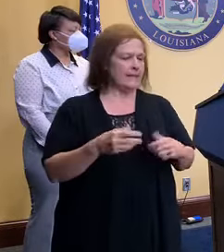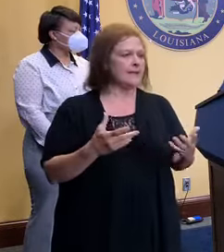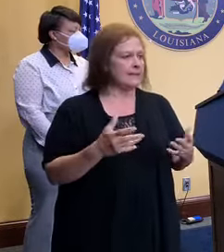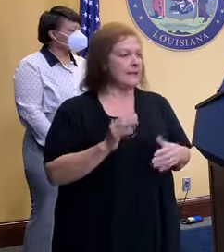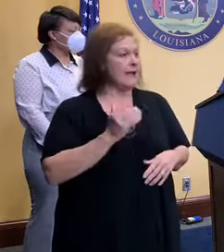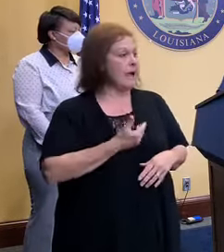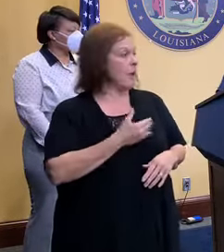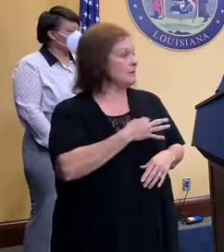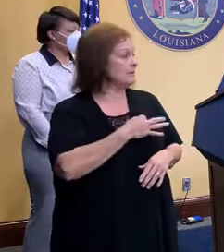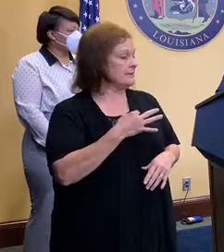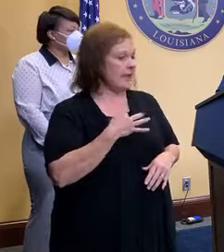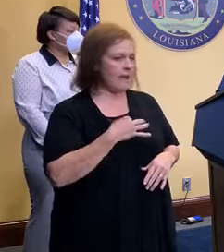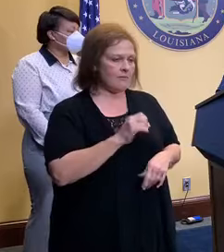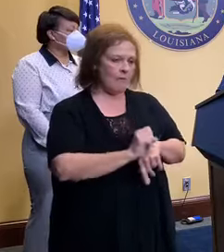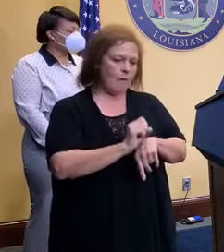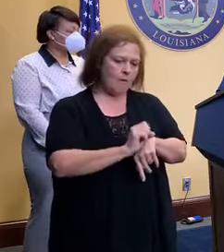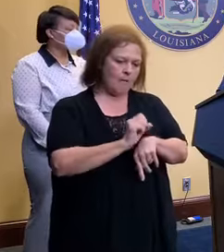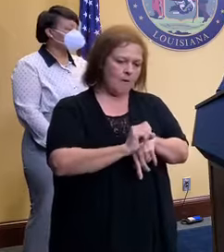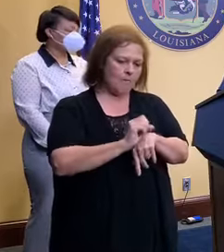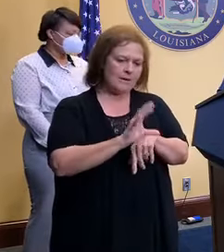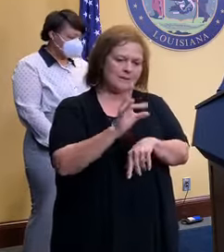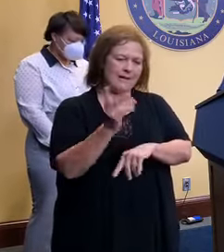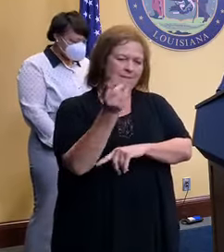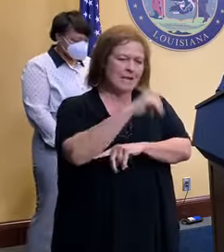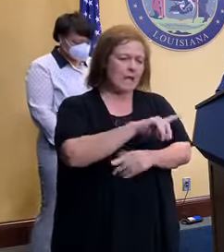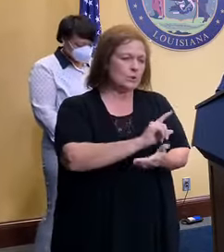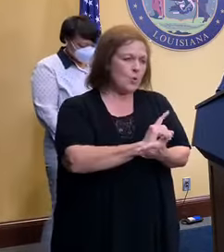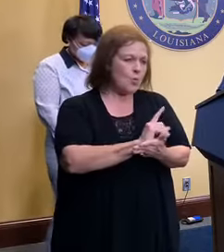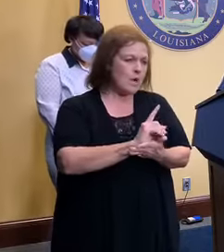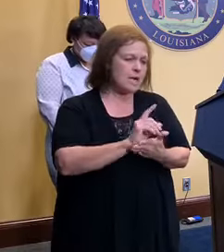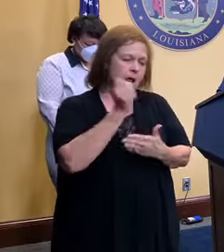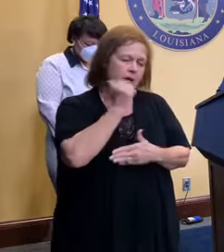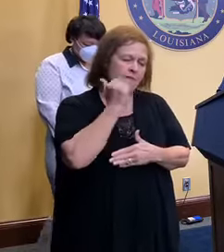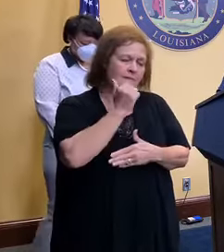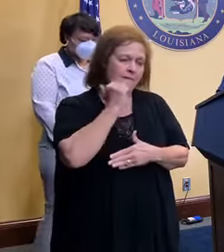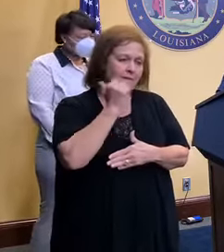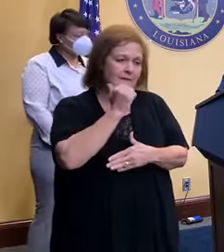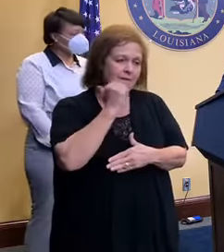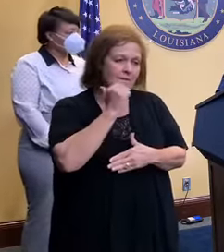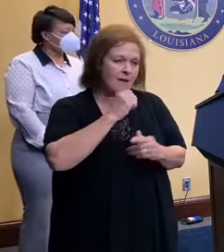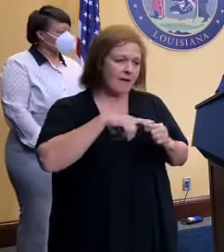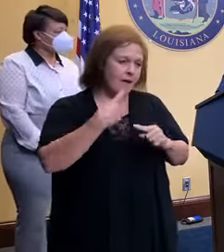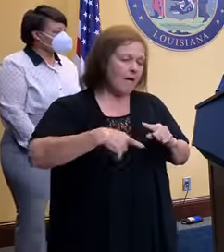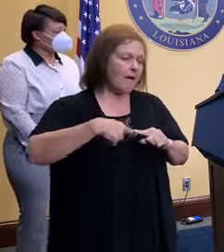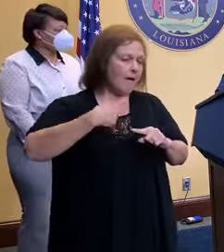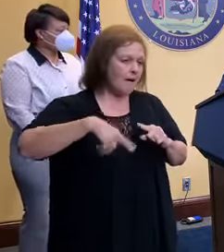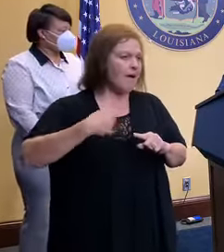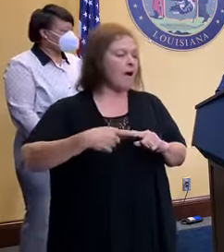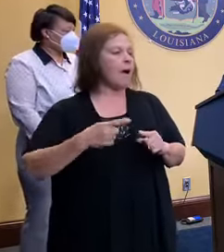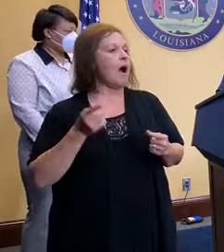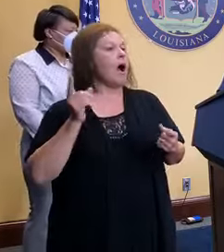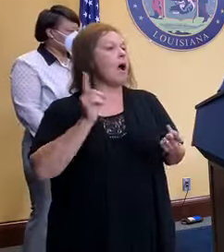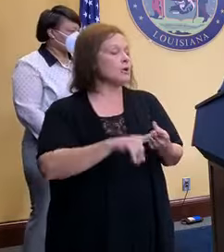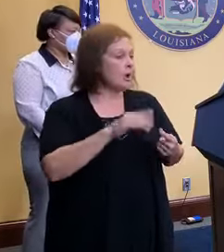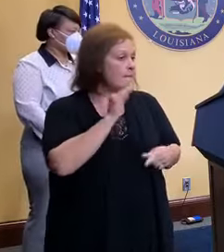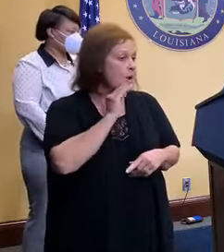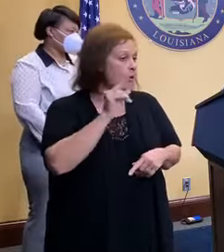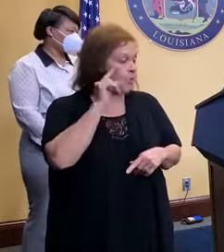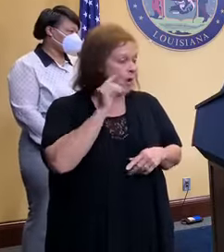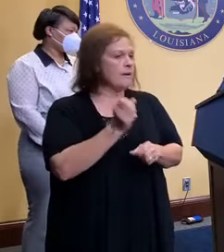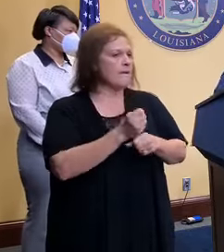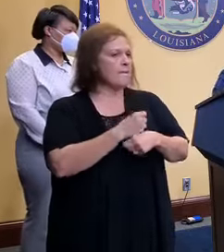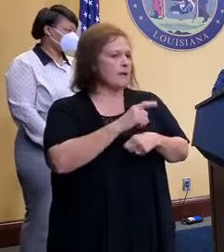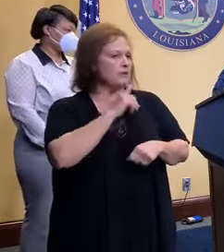our staff worked 7 days a week for 7 to 8 weeks from the time of the cyber attack up till Mardi Gras to make sure